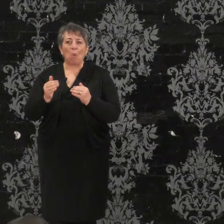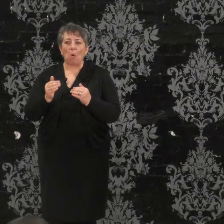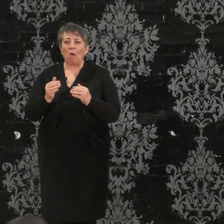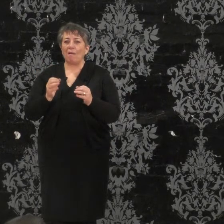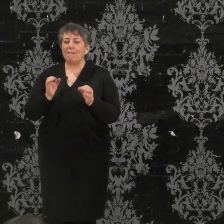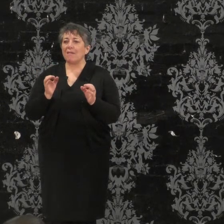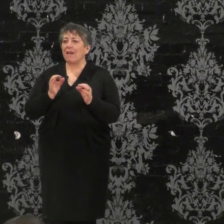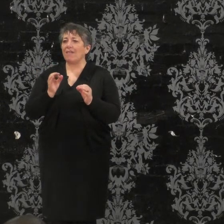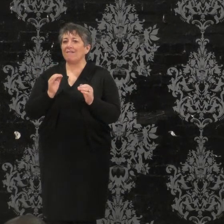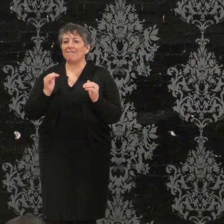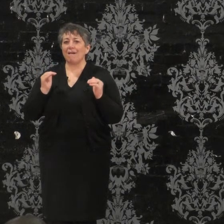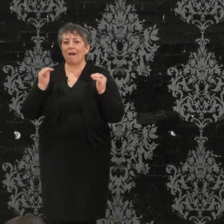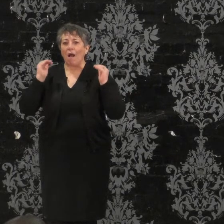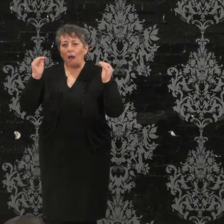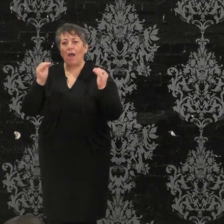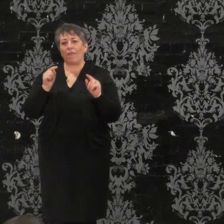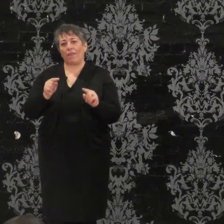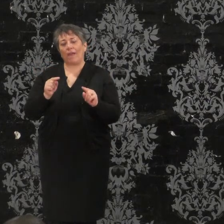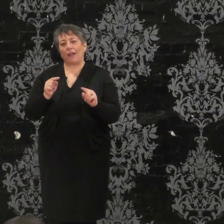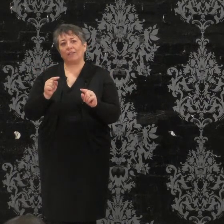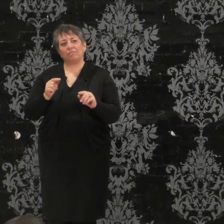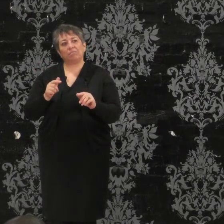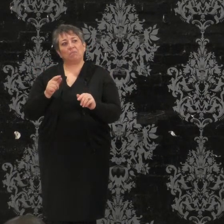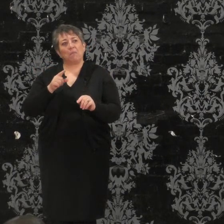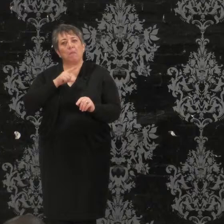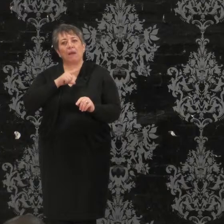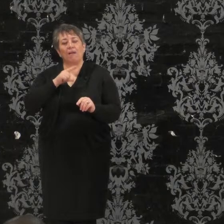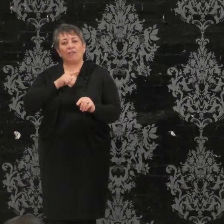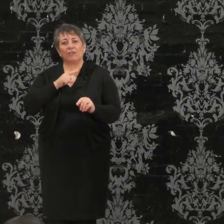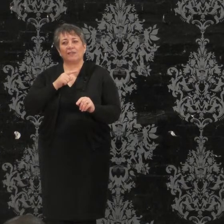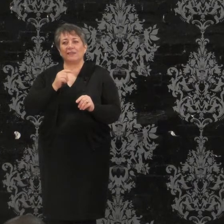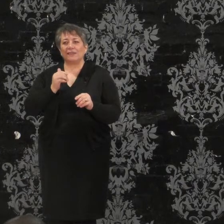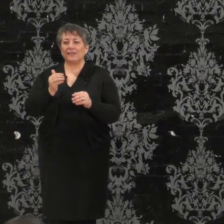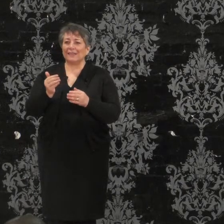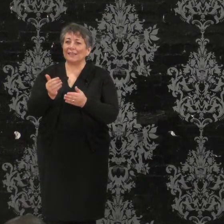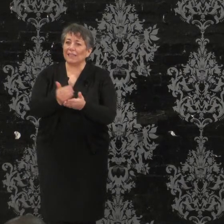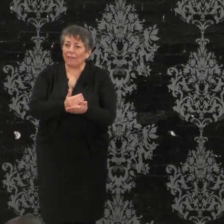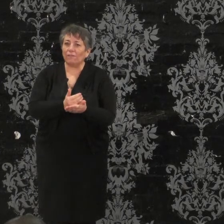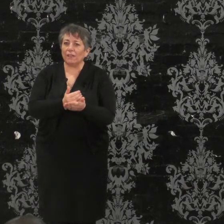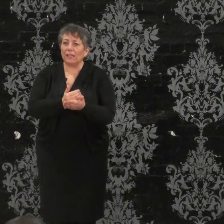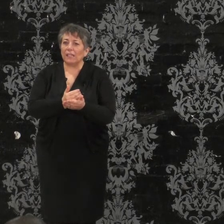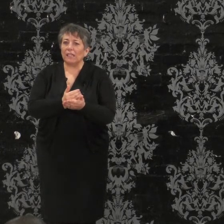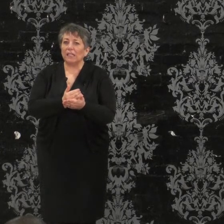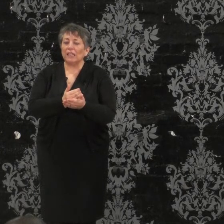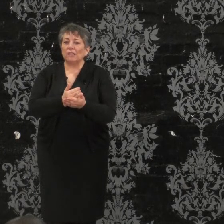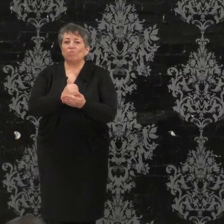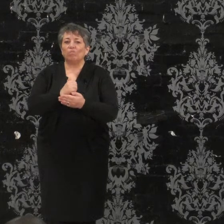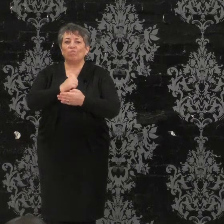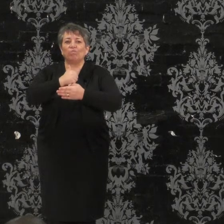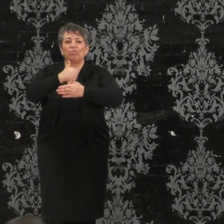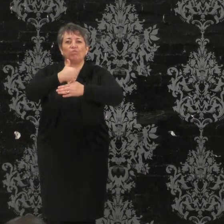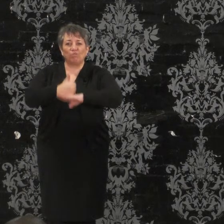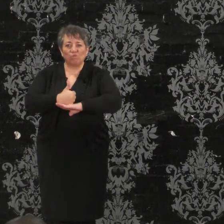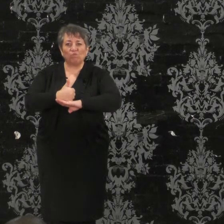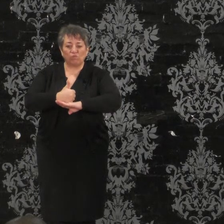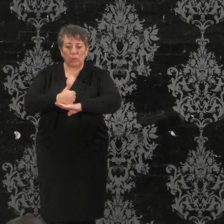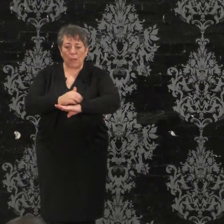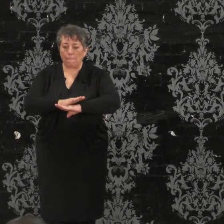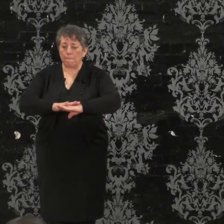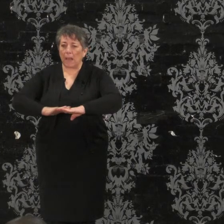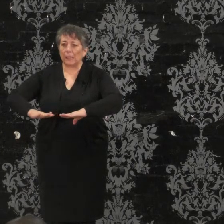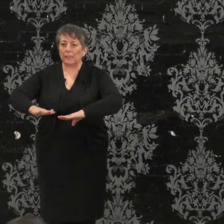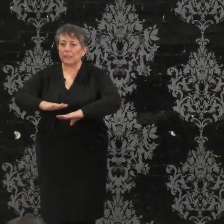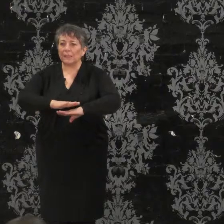my administration, because safety is the bedrock upon which all else in our